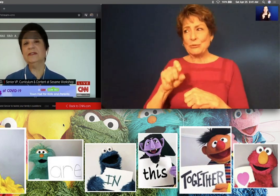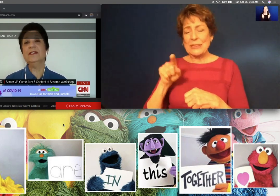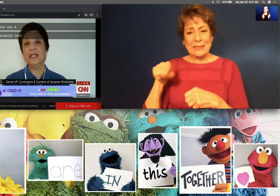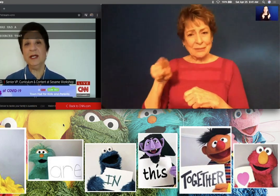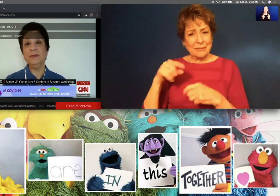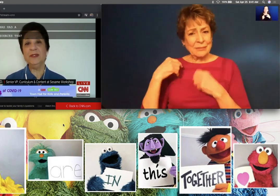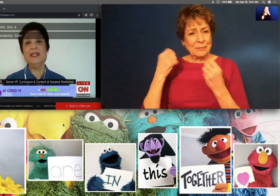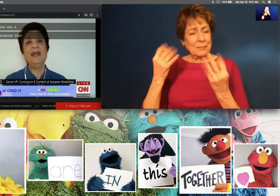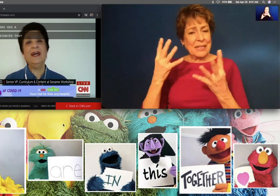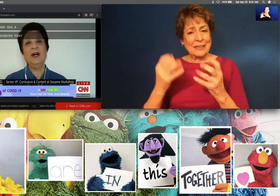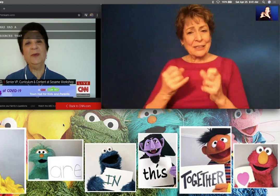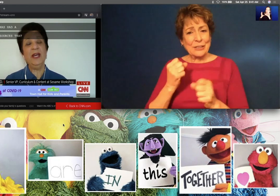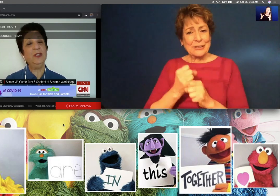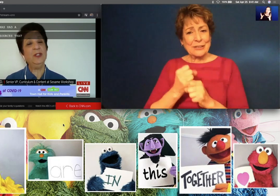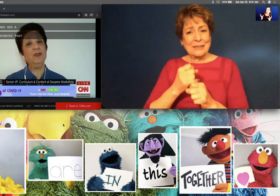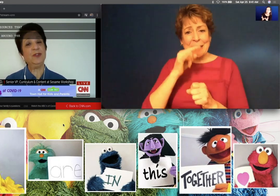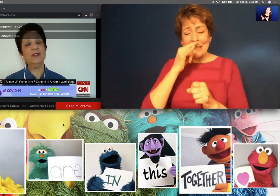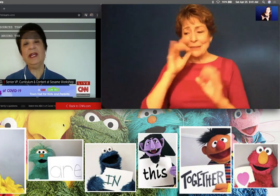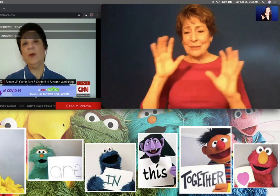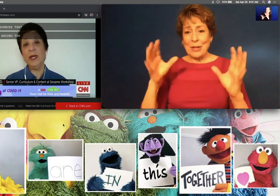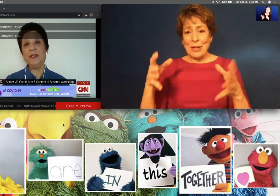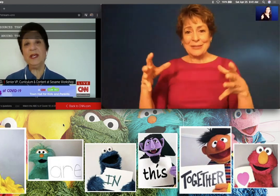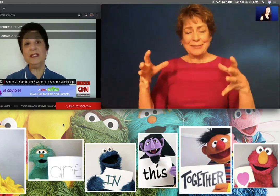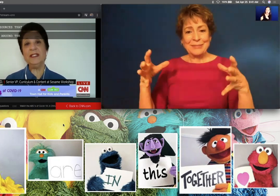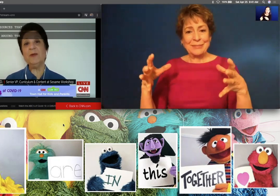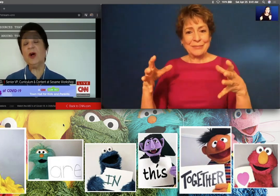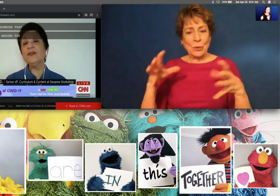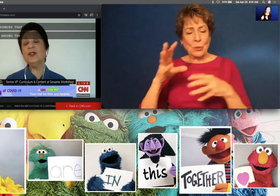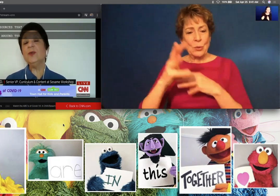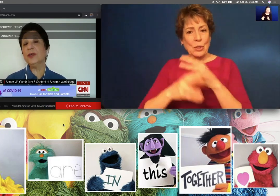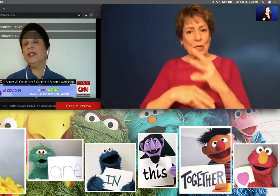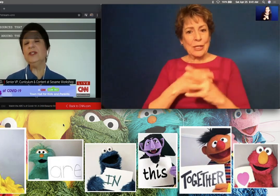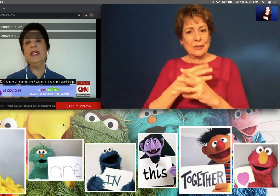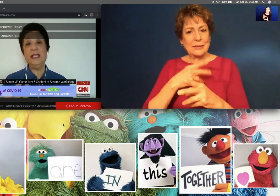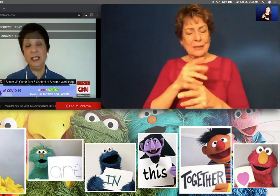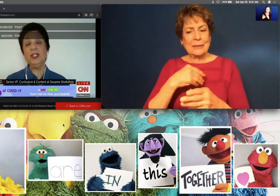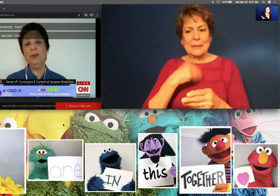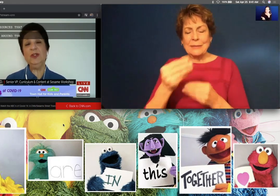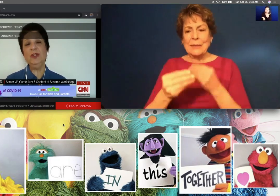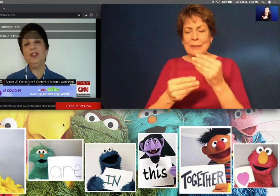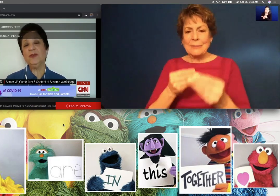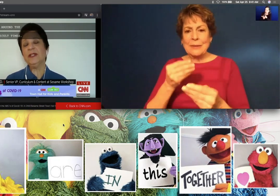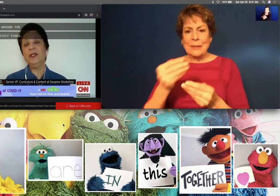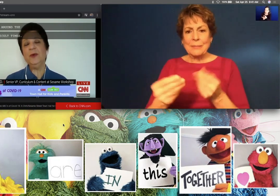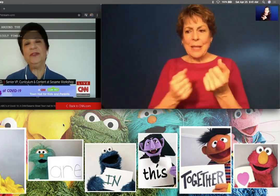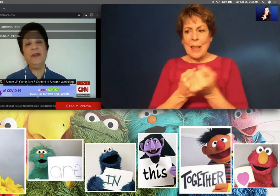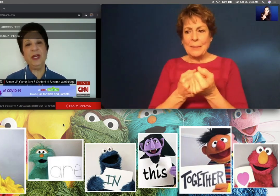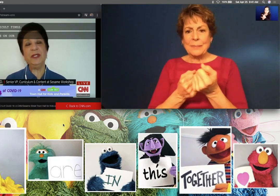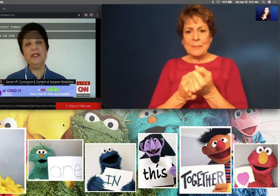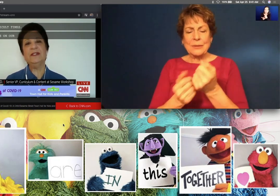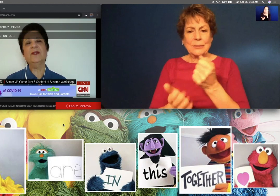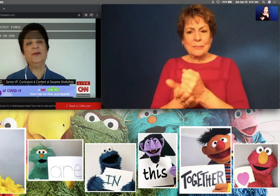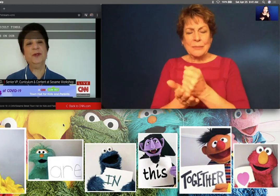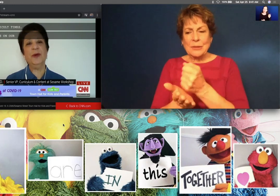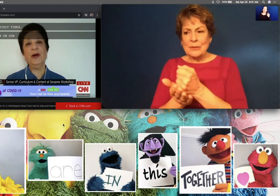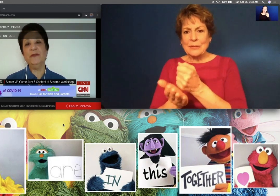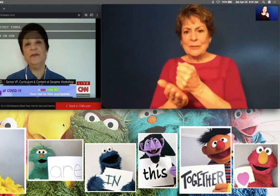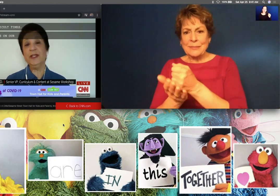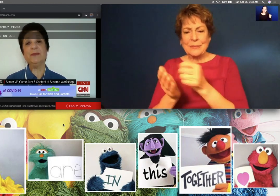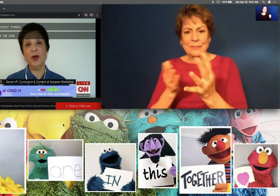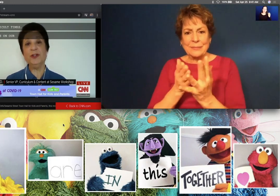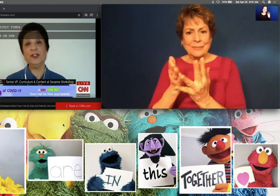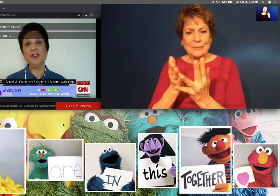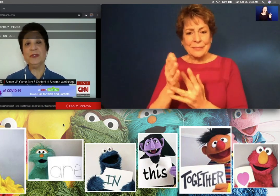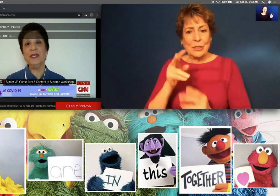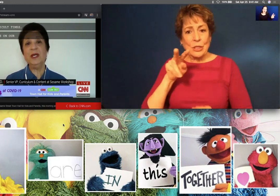long history with resources that have helped children around the world cope with difficult times. We have these resources on